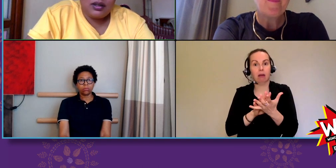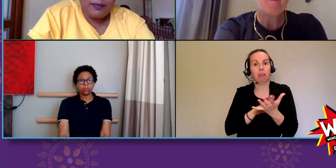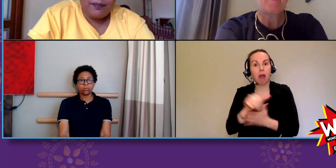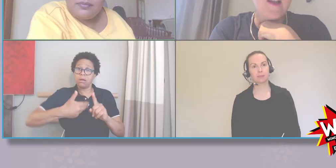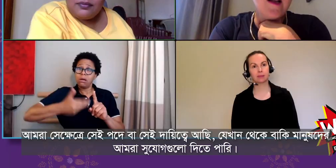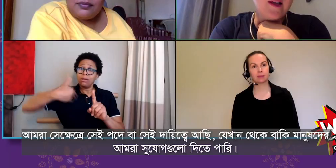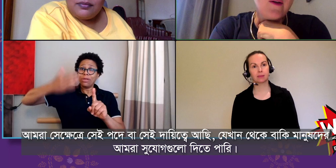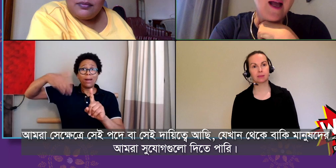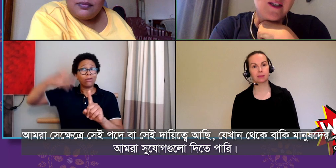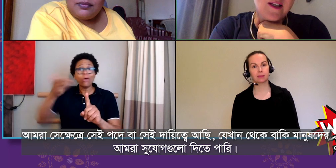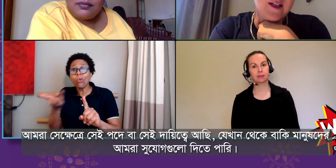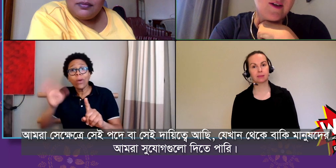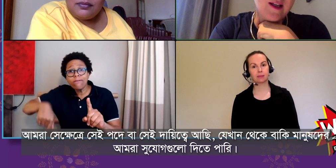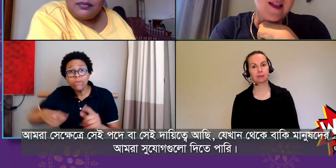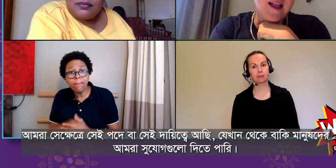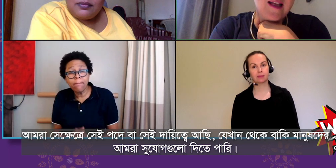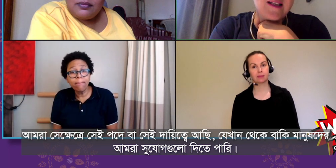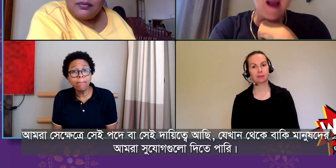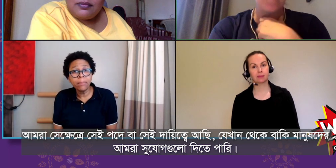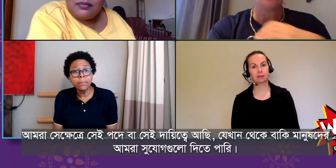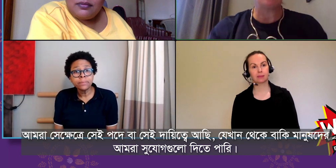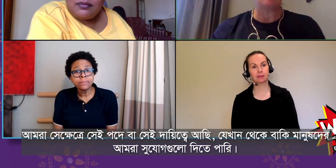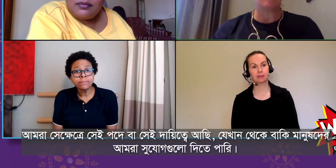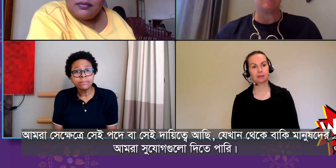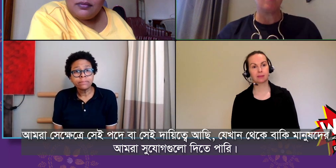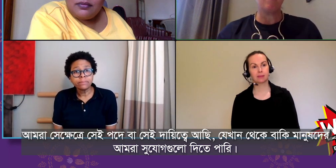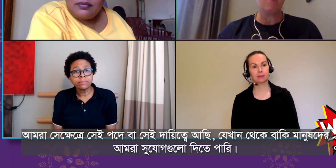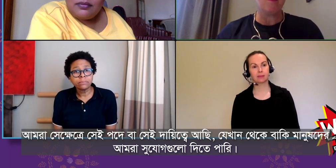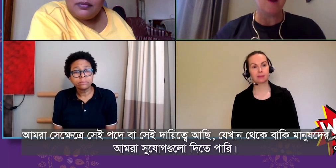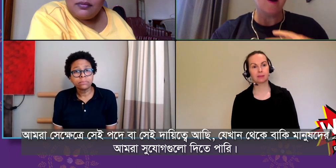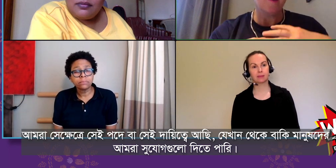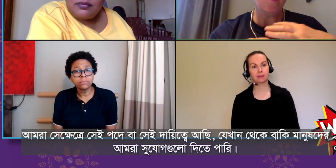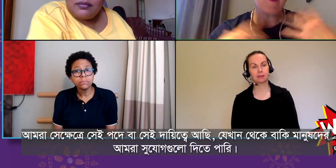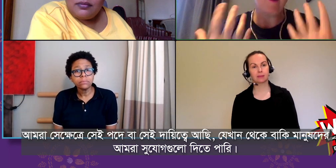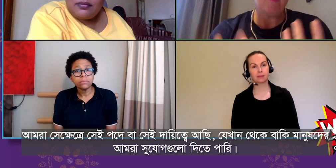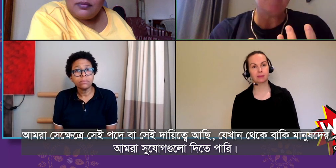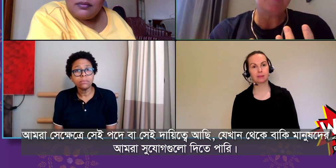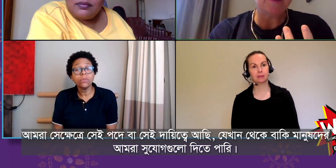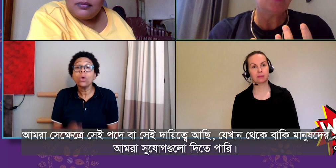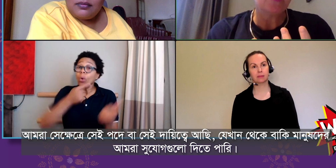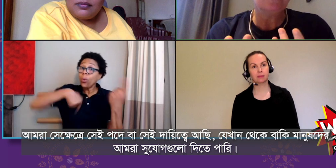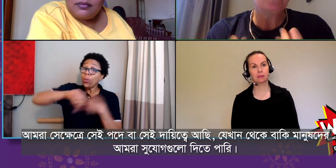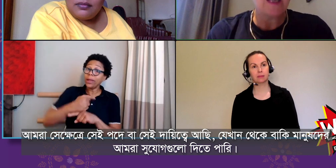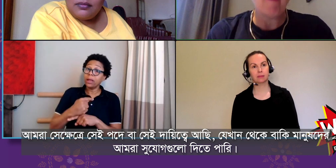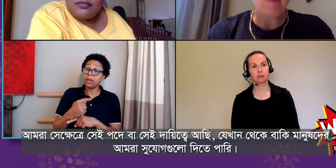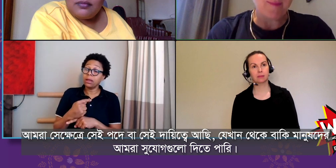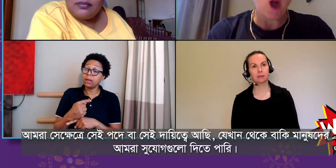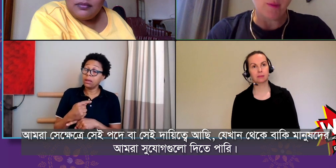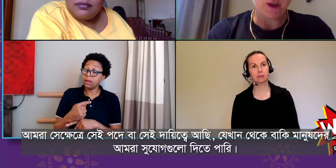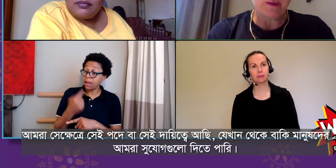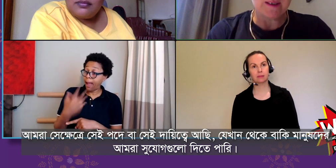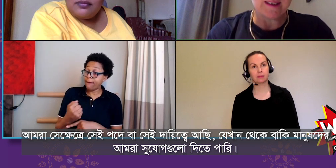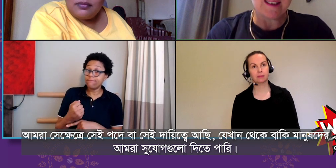important. So actually, it's about we are in positions to give